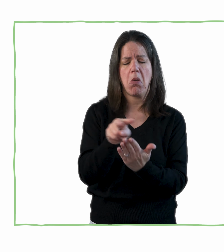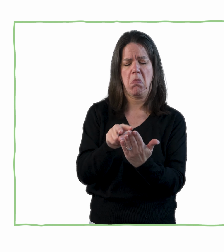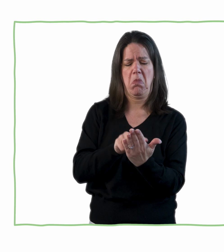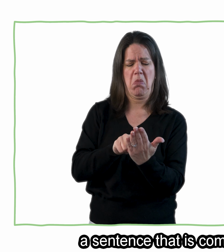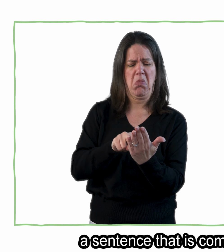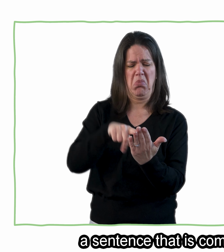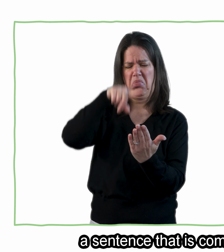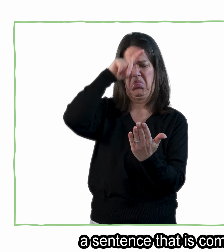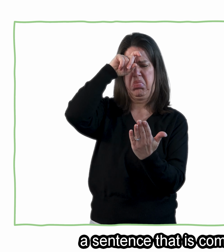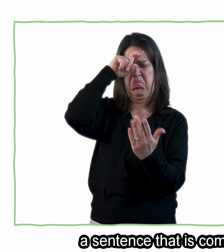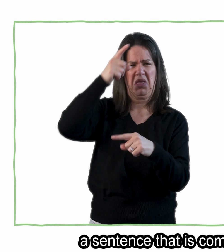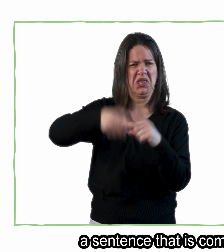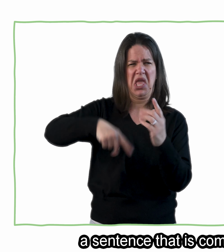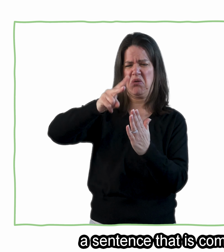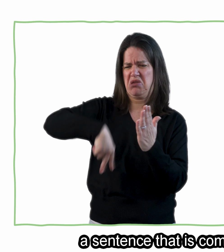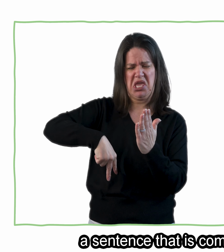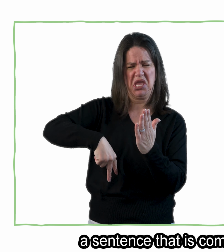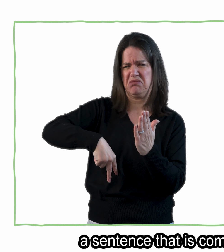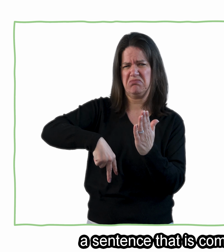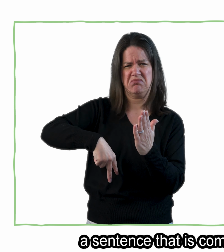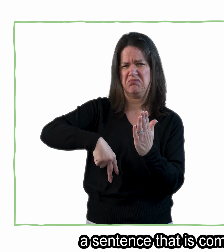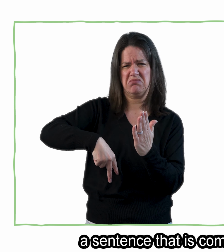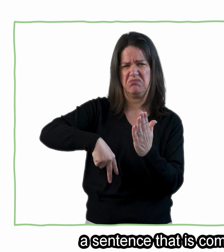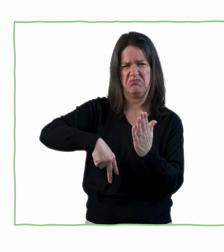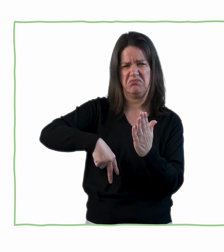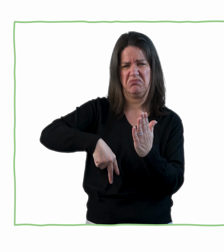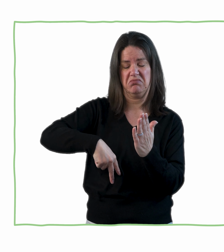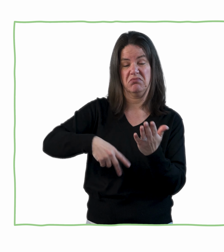a sentence that is completely illegible.